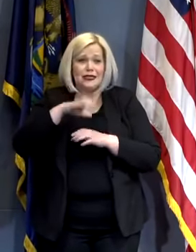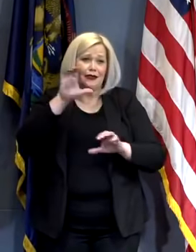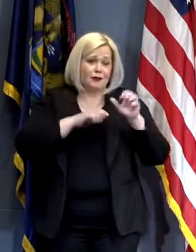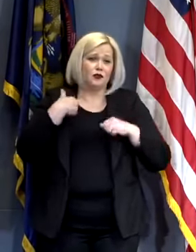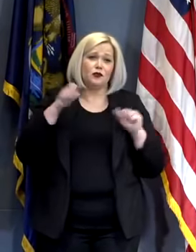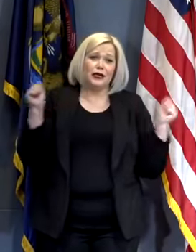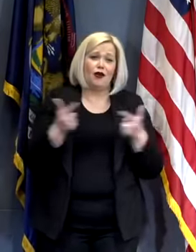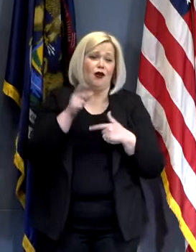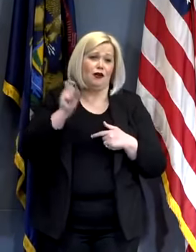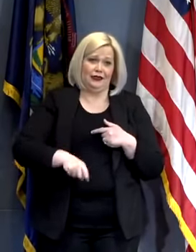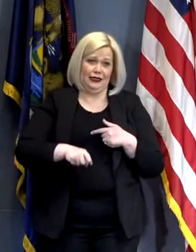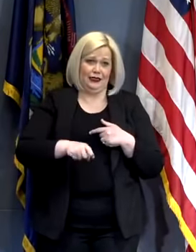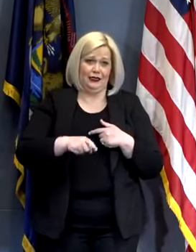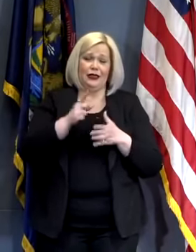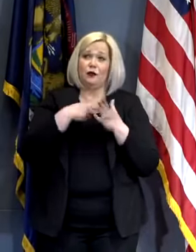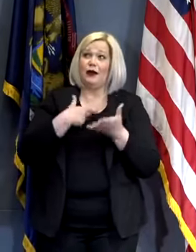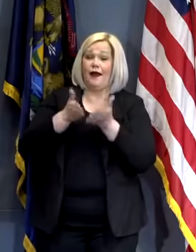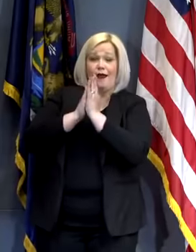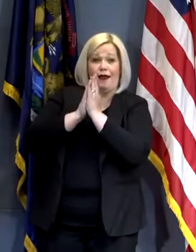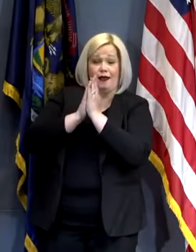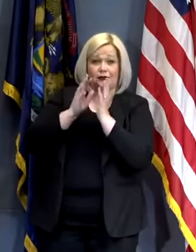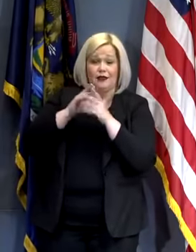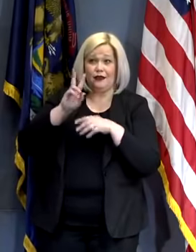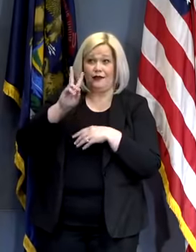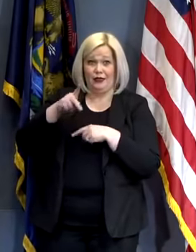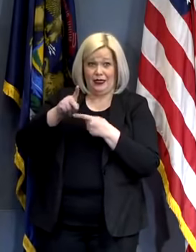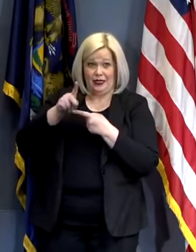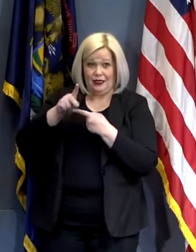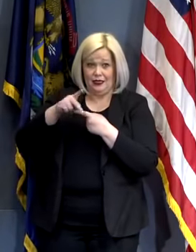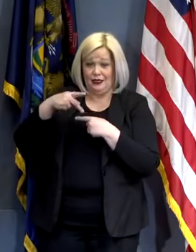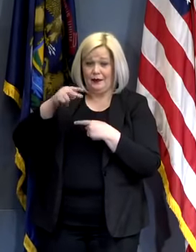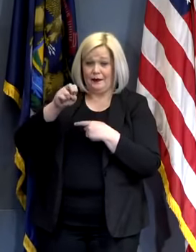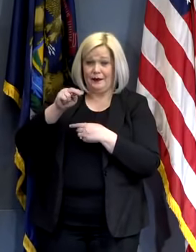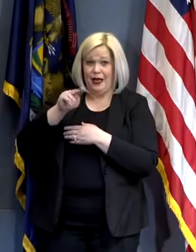I asked on the call was I asked the vice president if